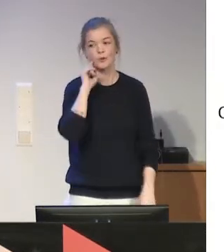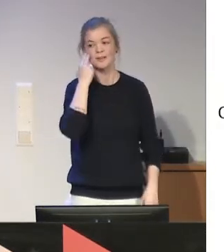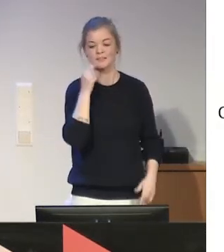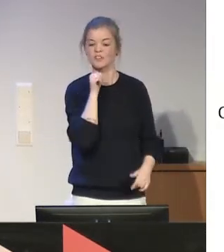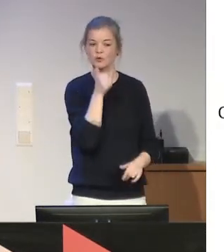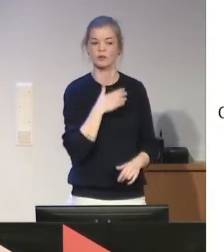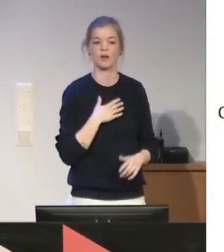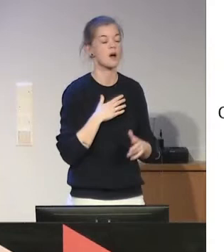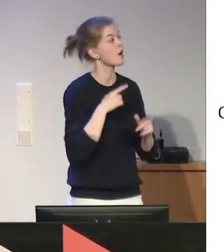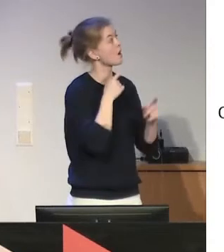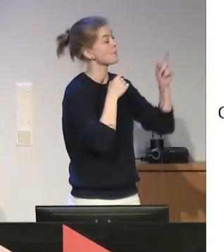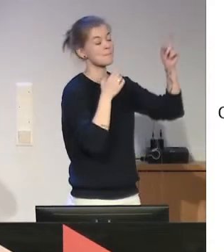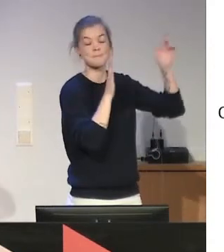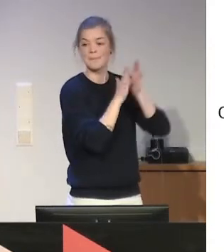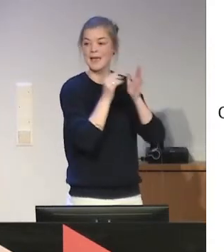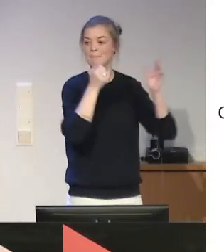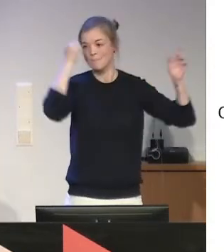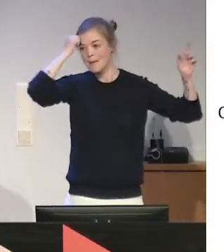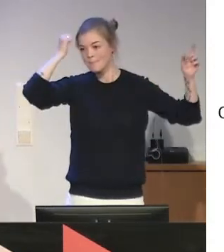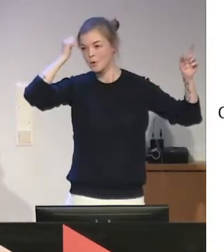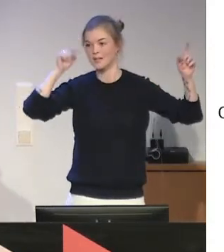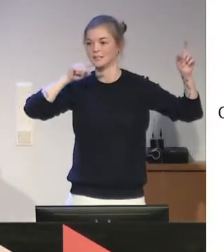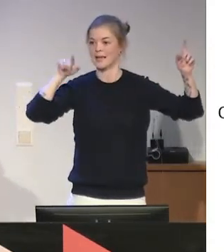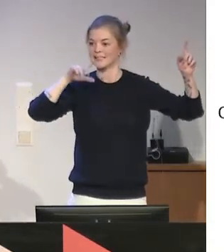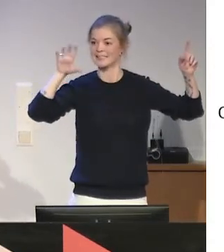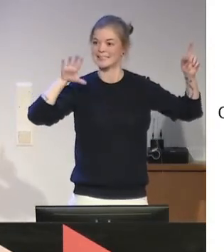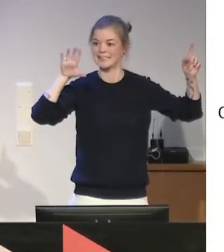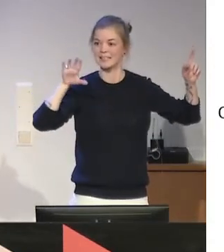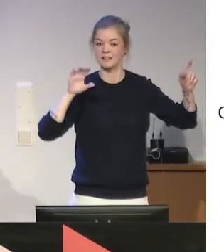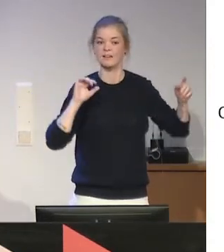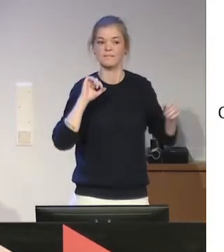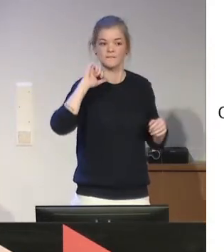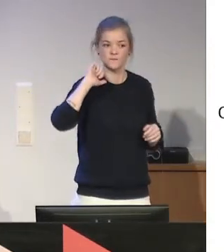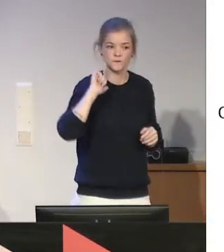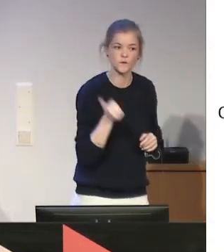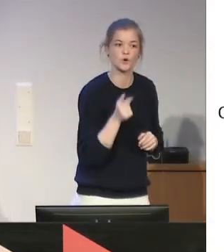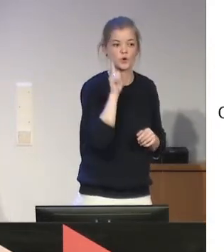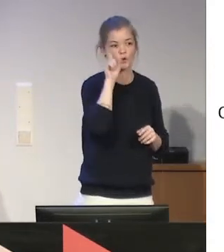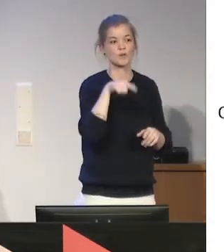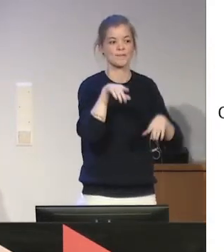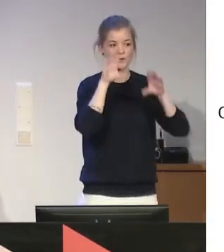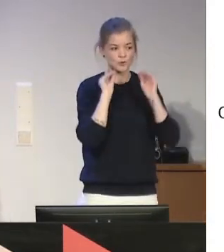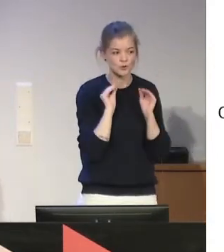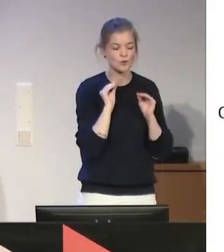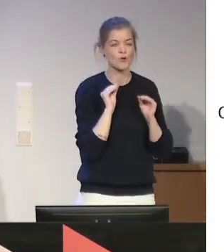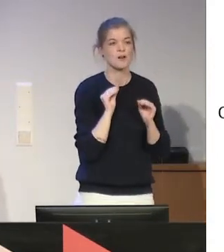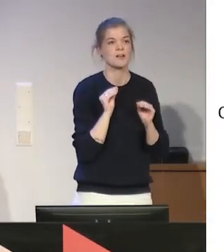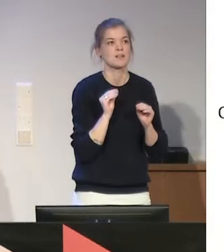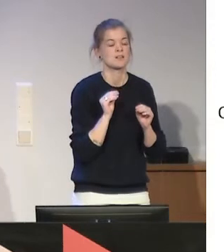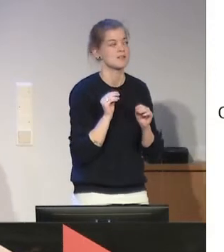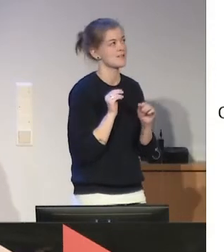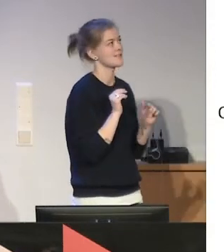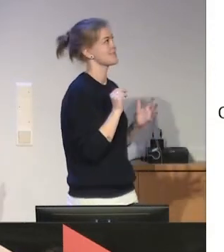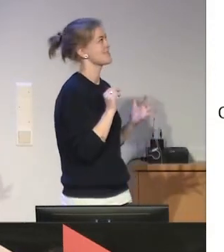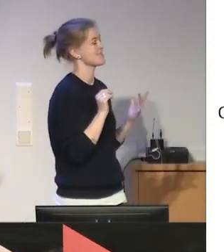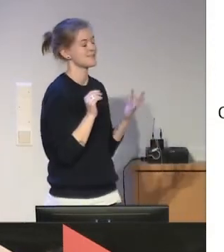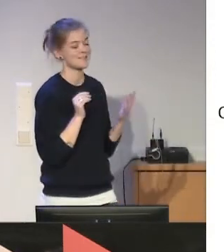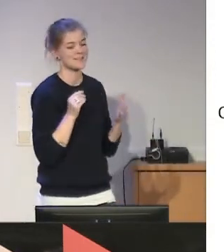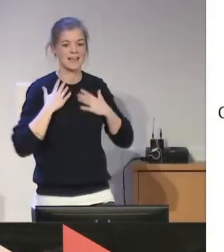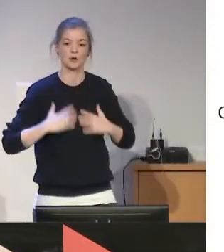spaces. But because we have deaf and blind, we had to add the memory space to be able to understand